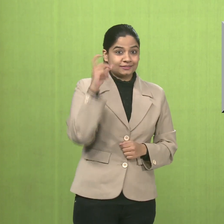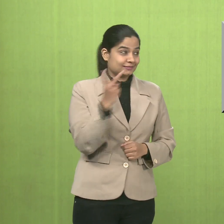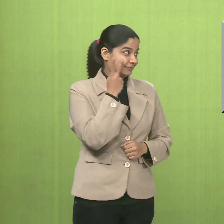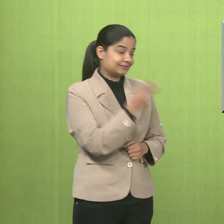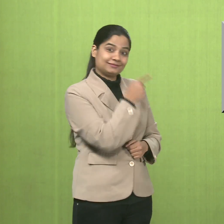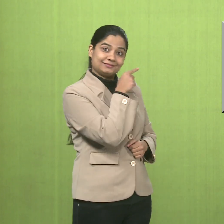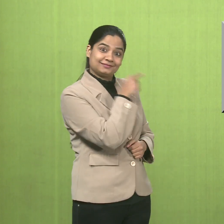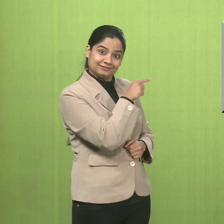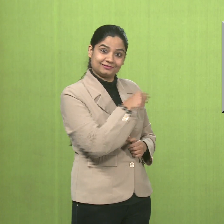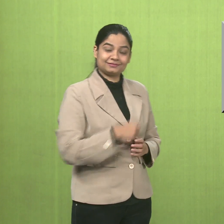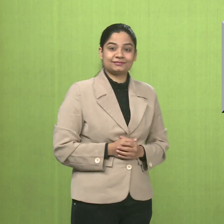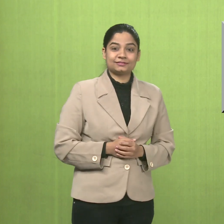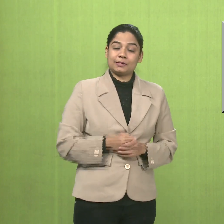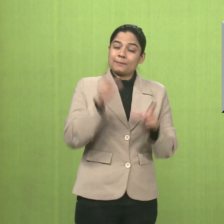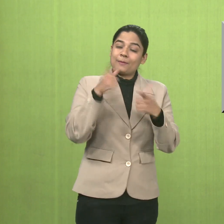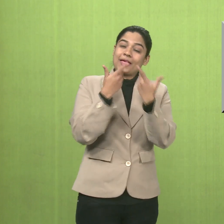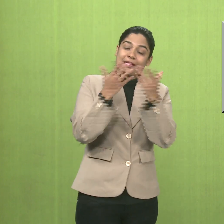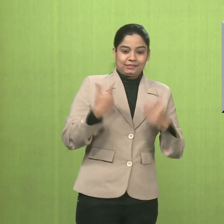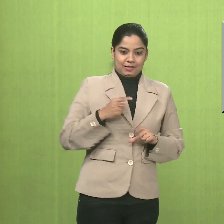As you can see from the PPT,